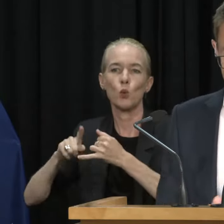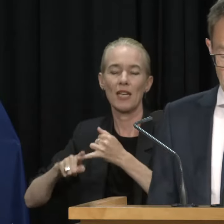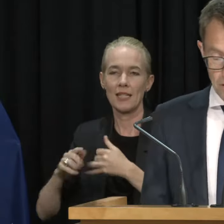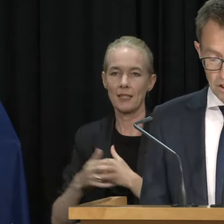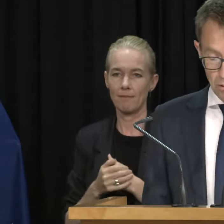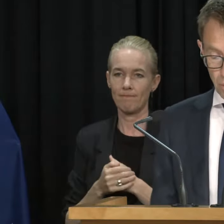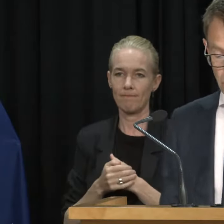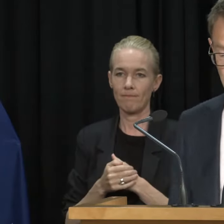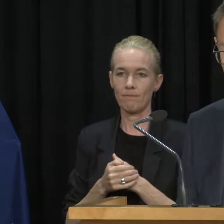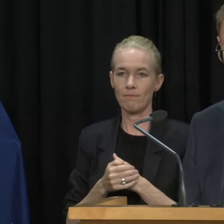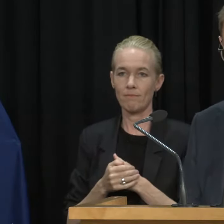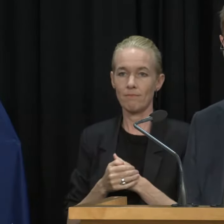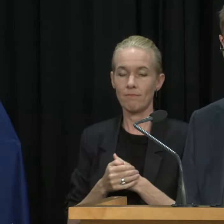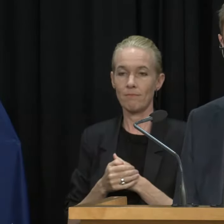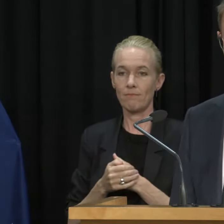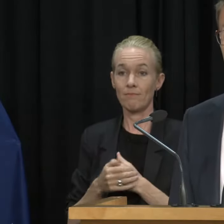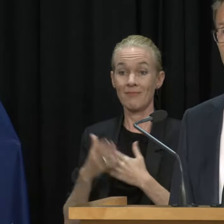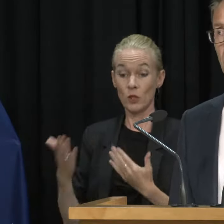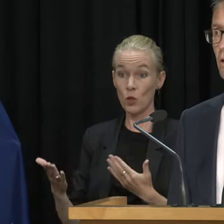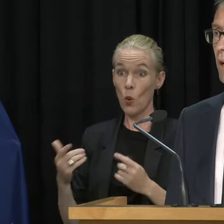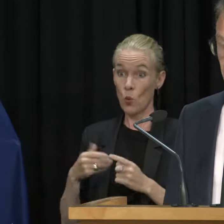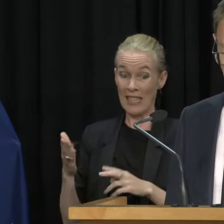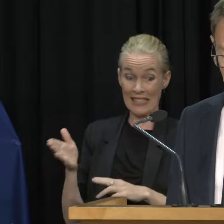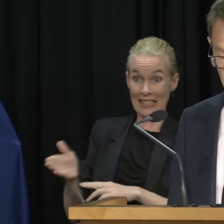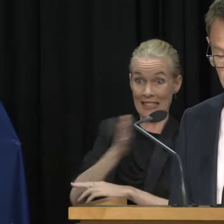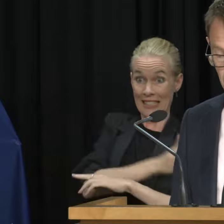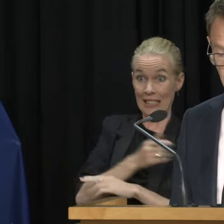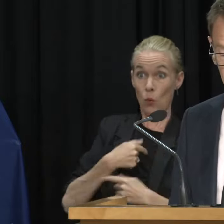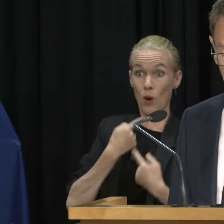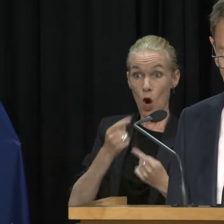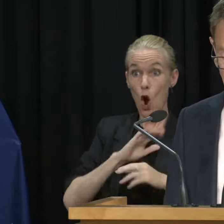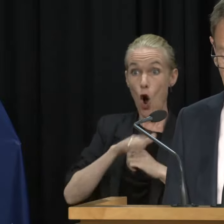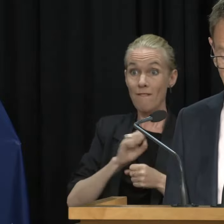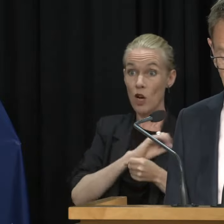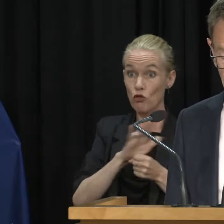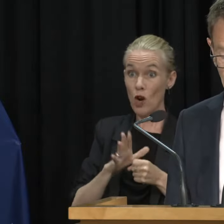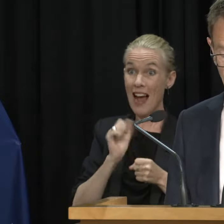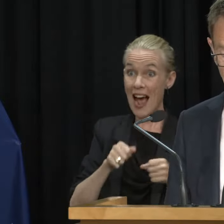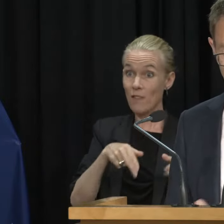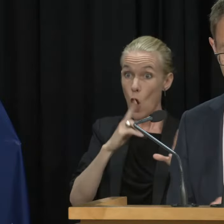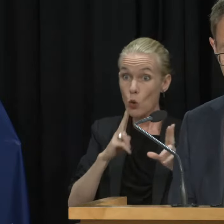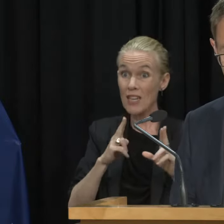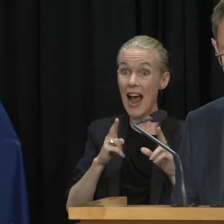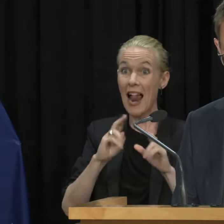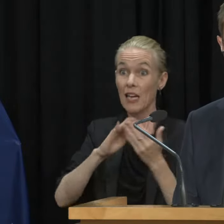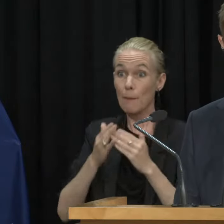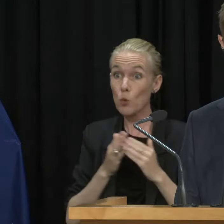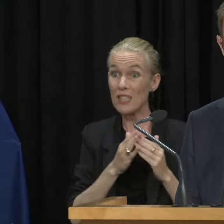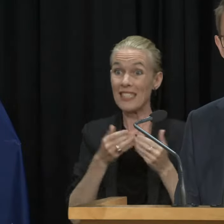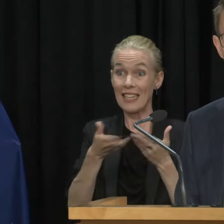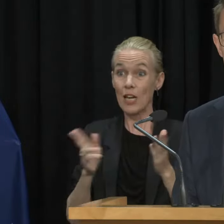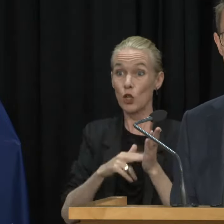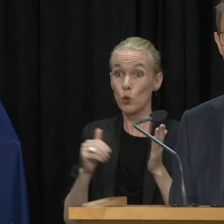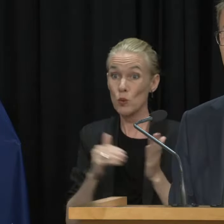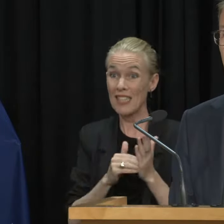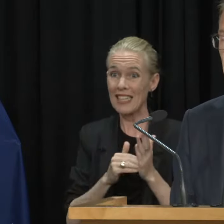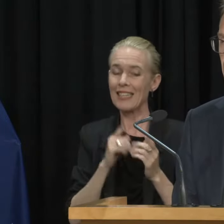None of our previously reported cases have recovered, so our total active cases now is 60, and yesterday our labs